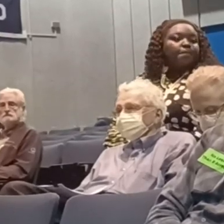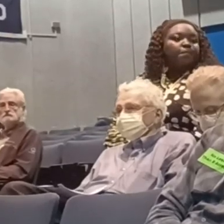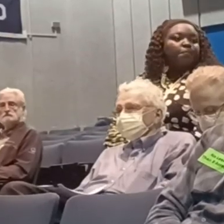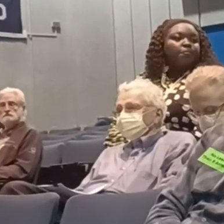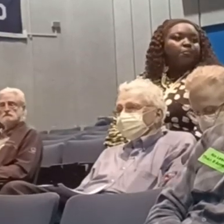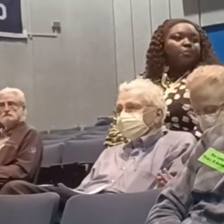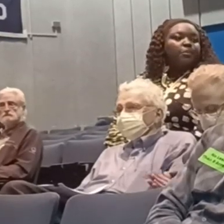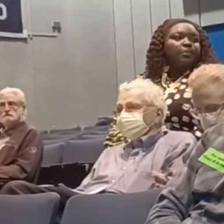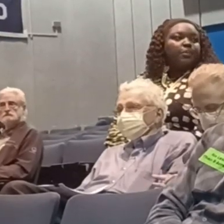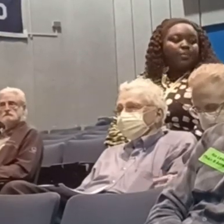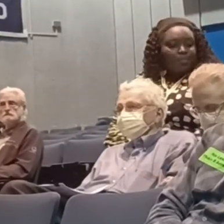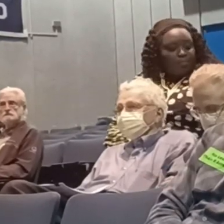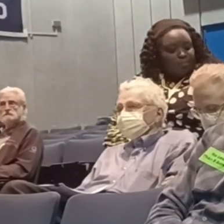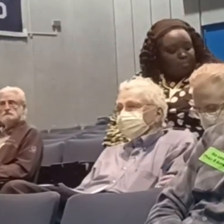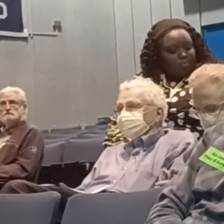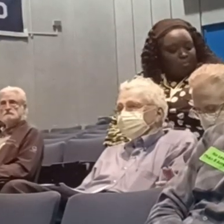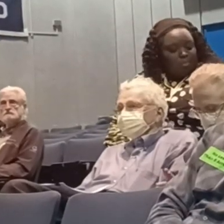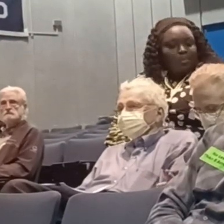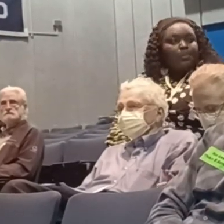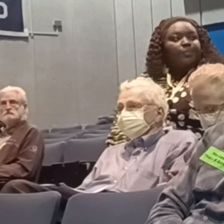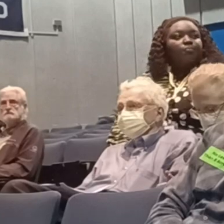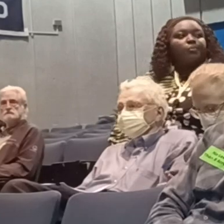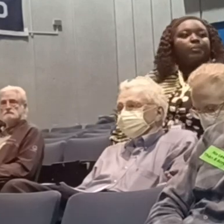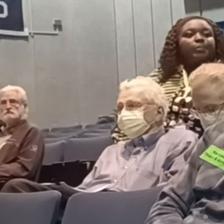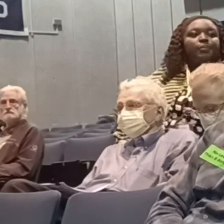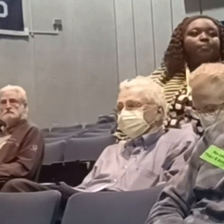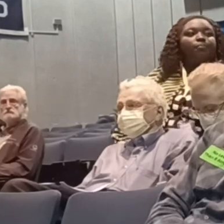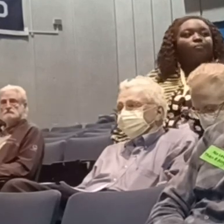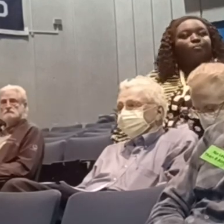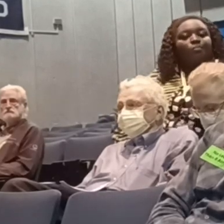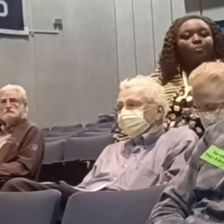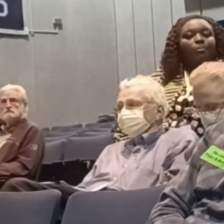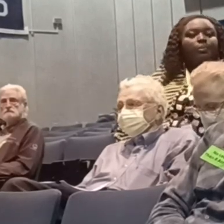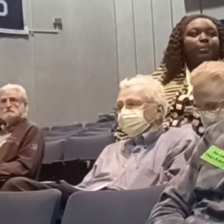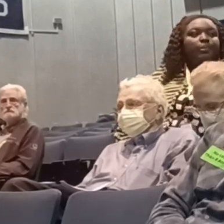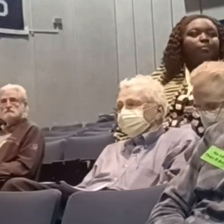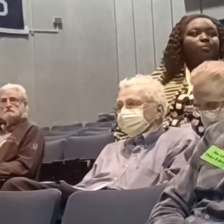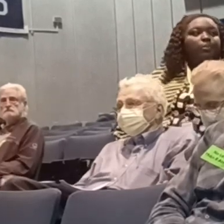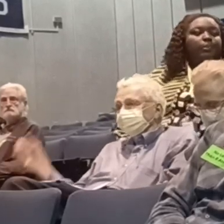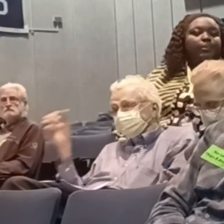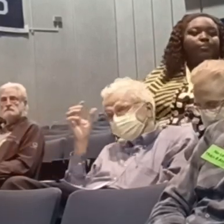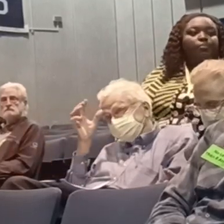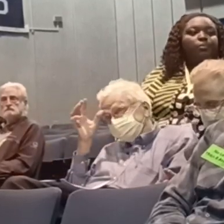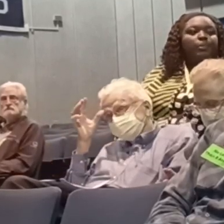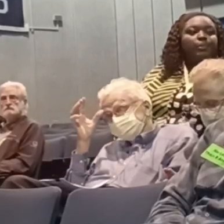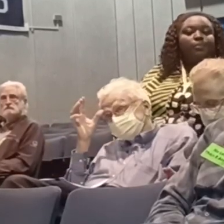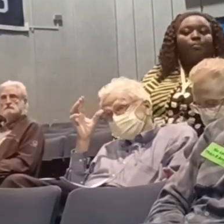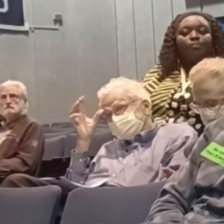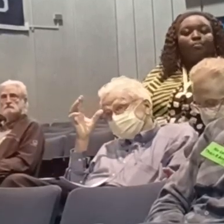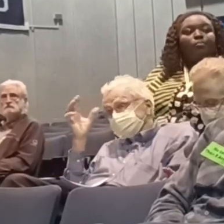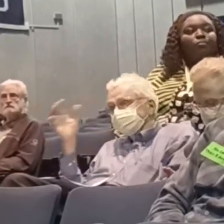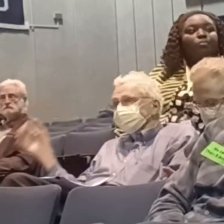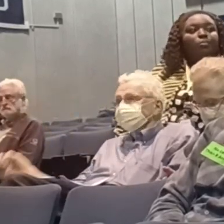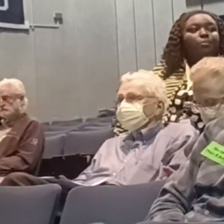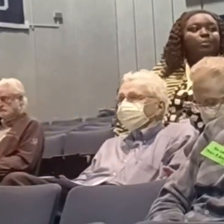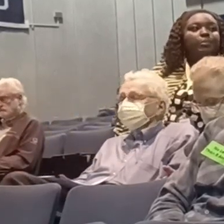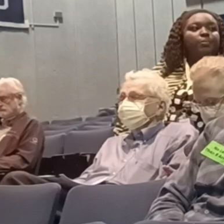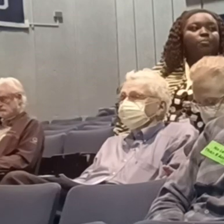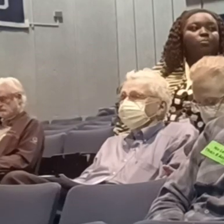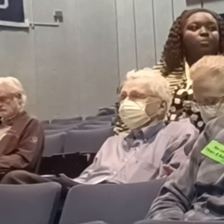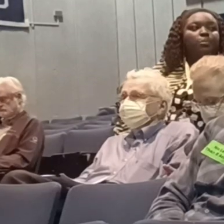the 8 acres was gonna be housing. Also, surprise transit matters. Yes, it was in